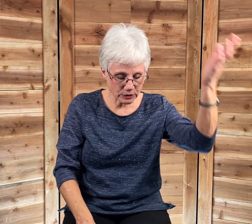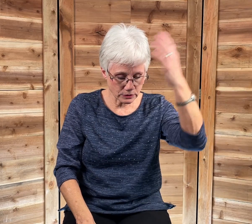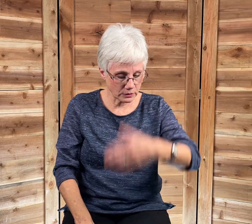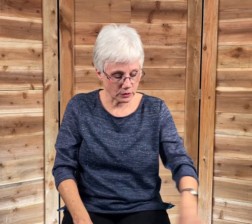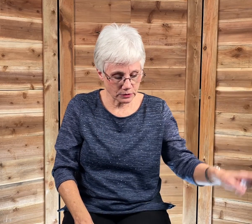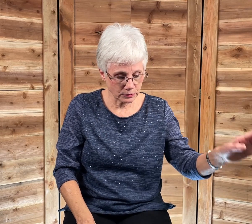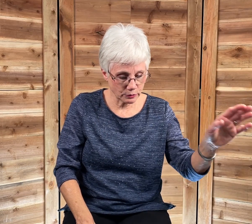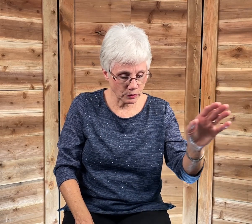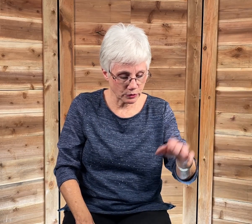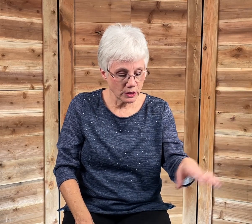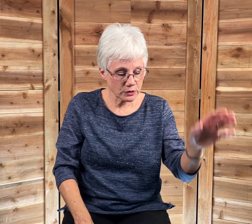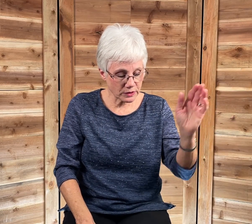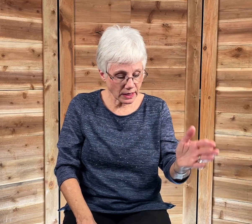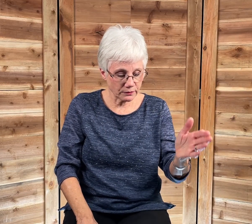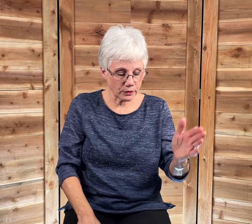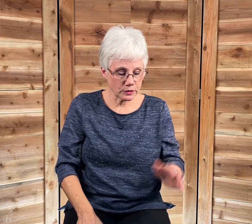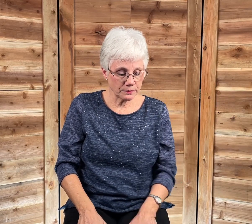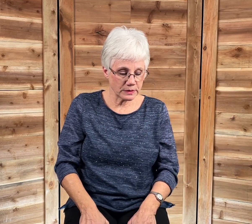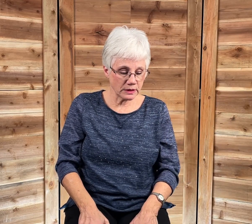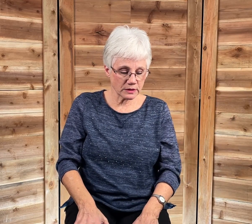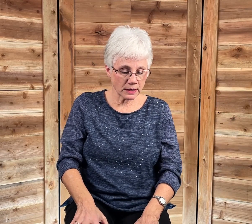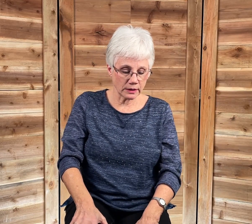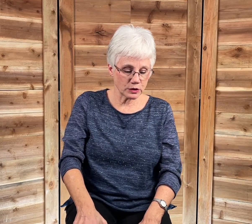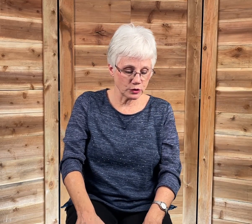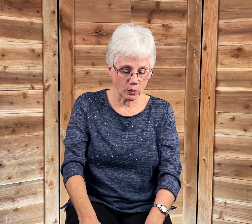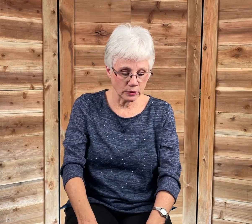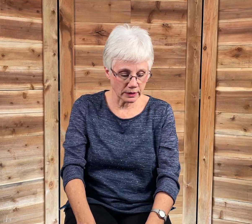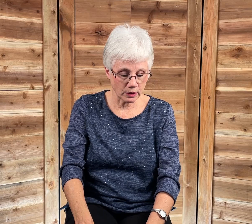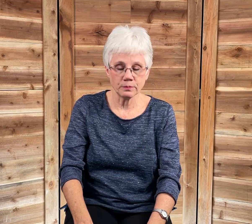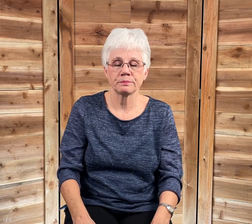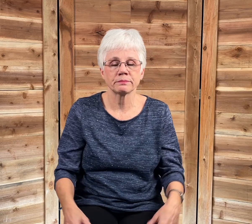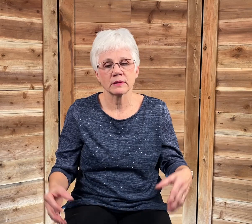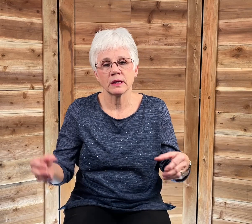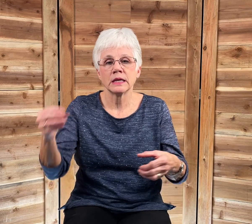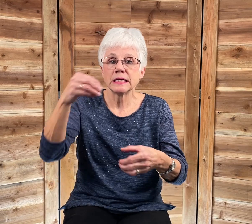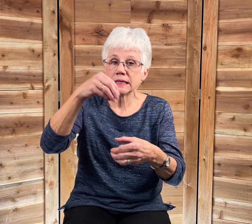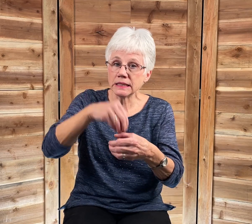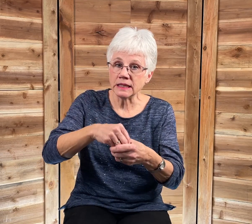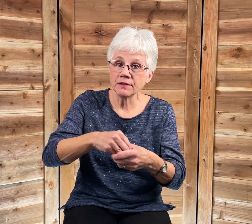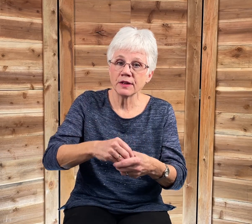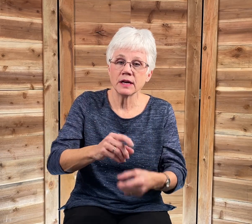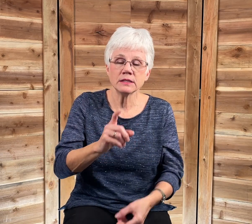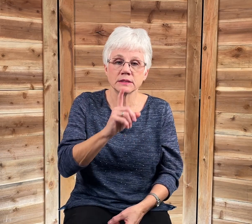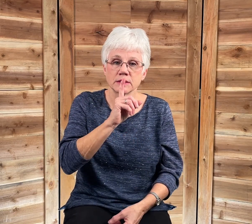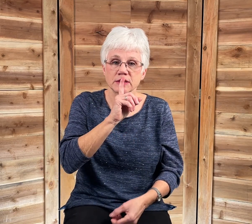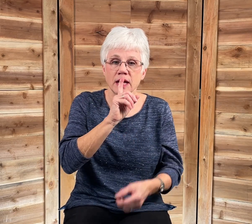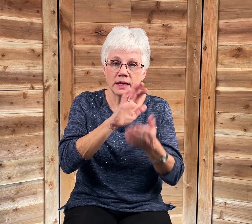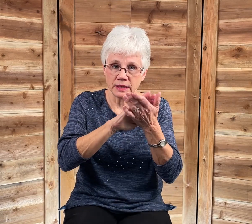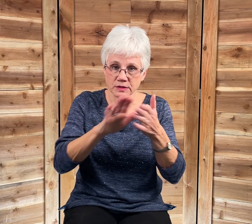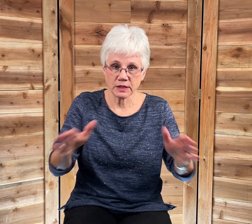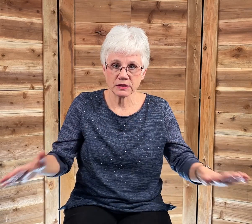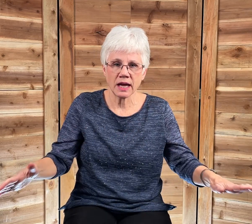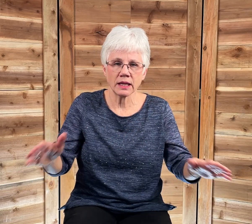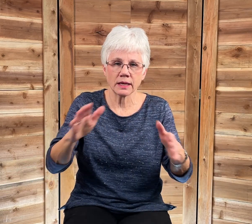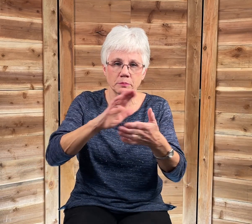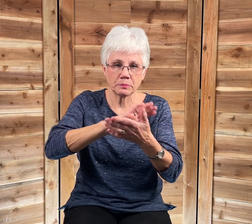That goes into the chorus, which we won't do. So the second verse is, in the silence, you won't let go. In the